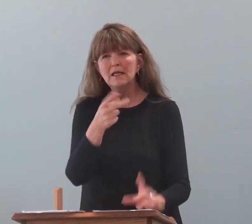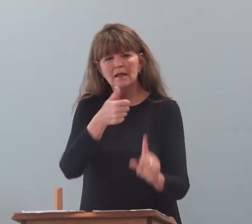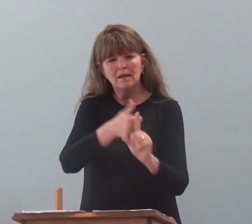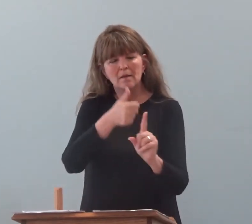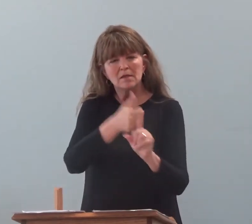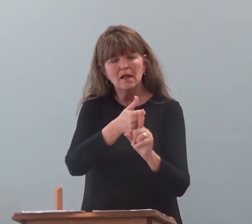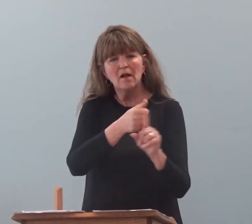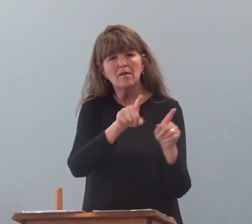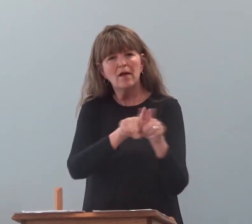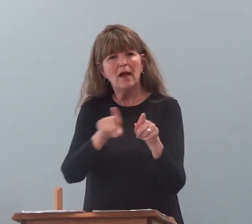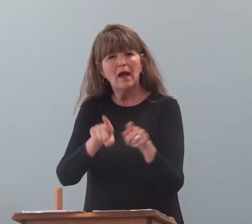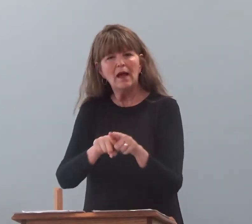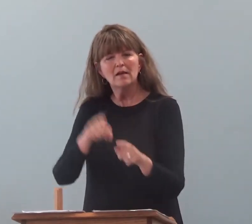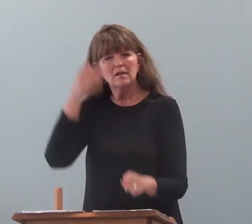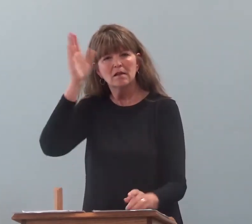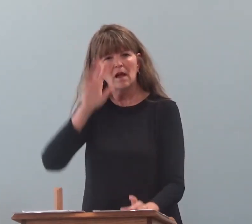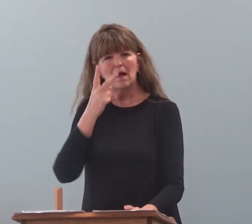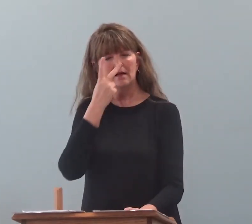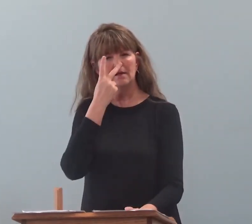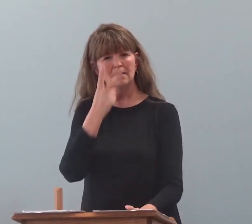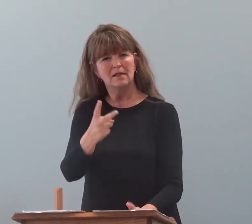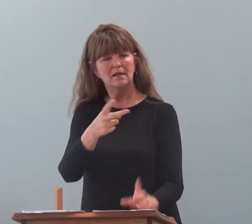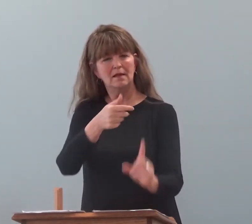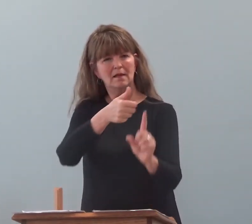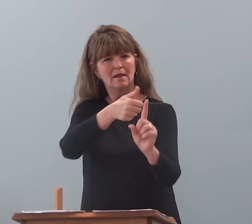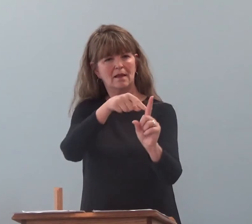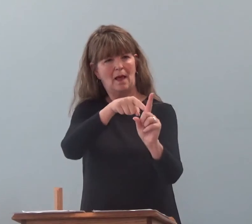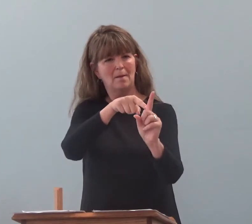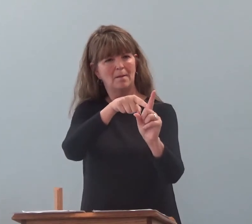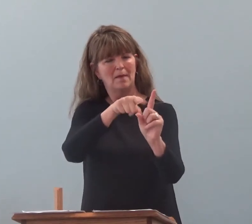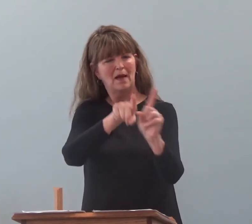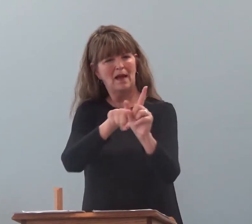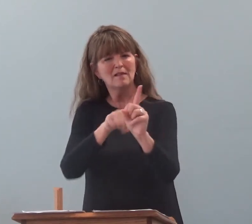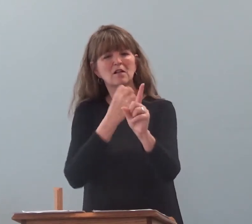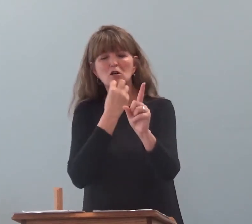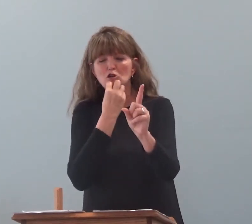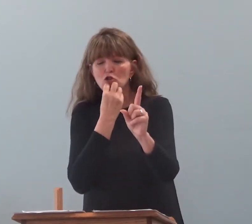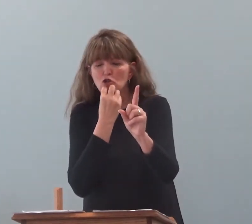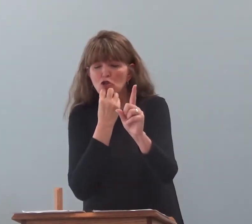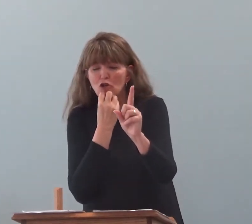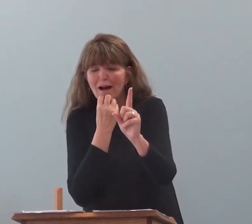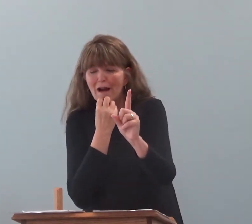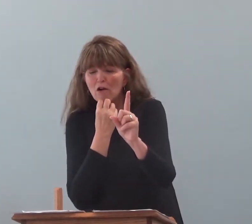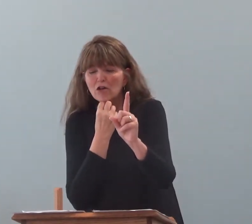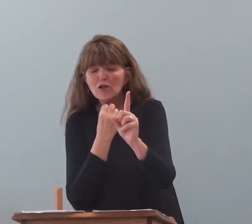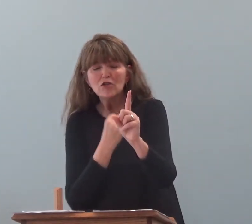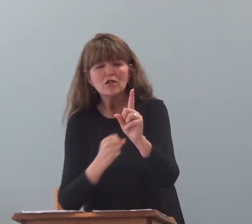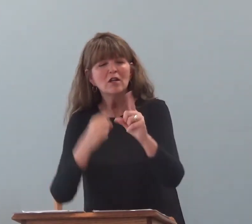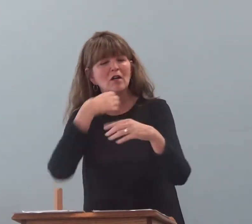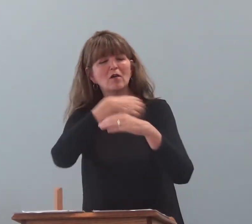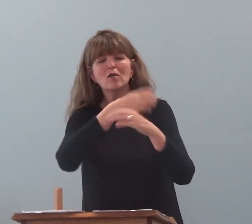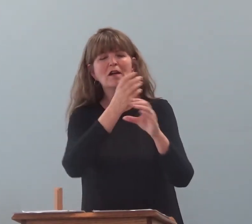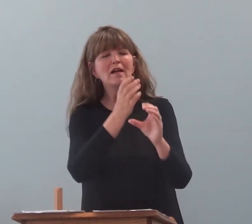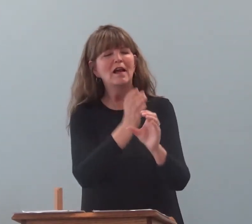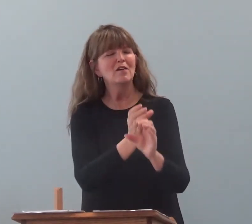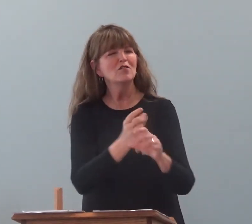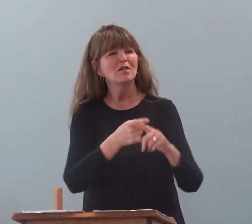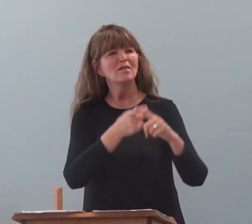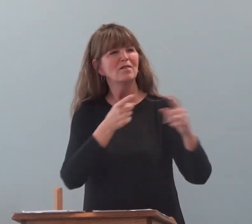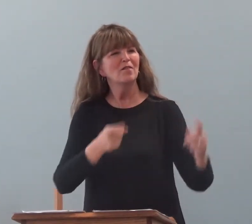People who are negative never see themselves in the same way that God sees them, and the same way that God sees them